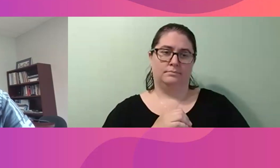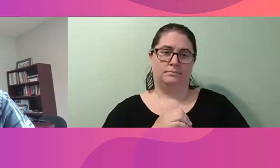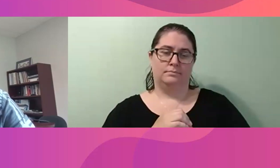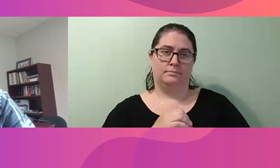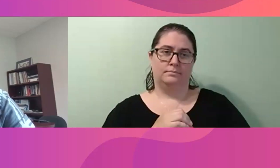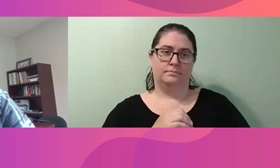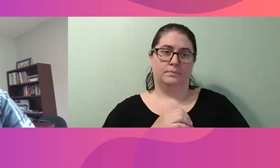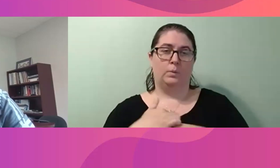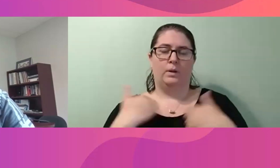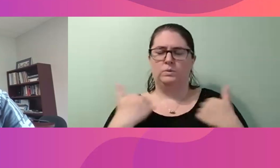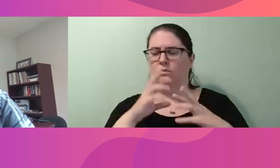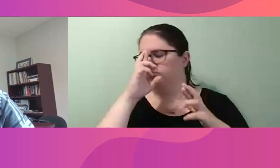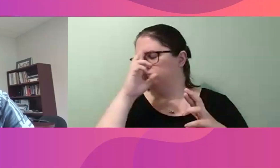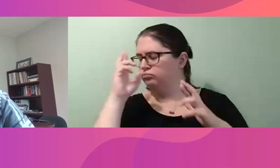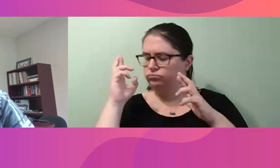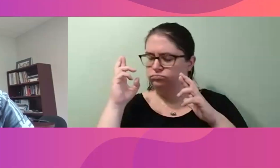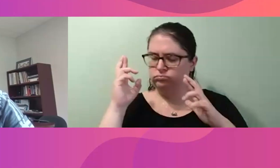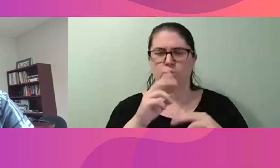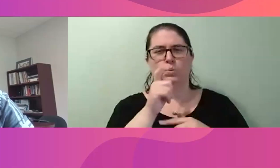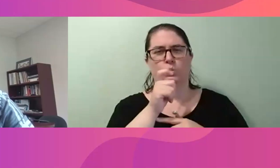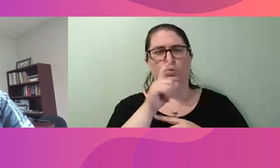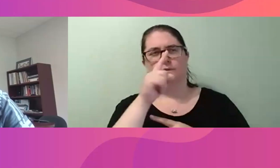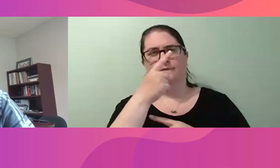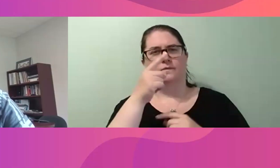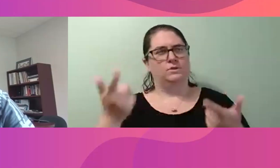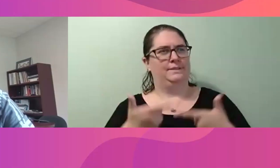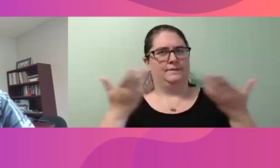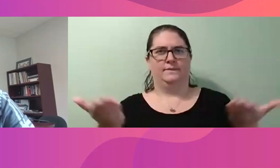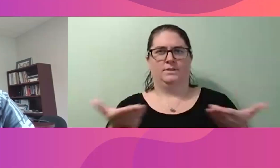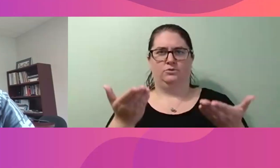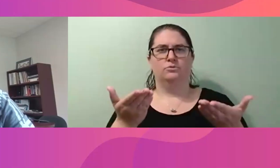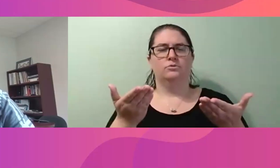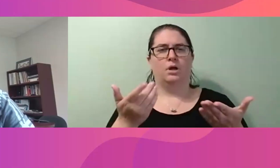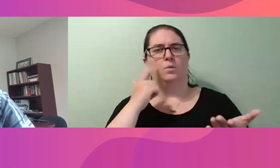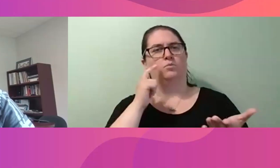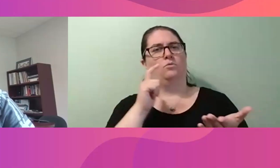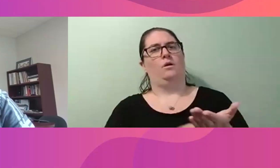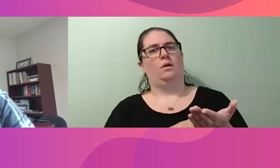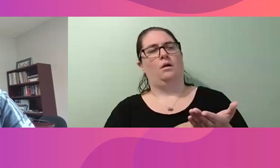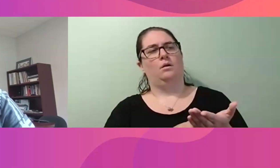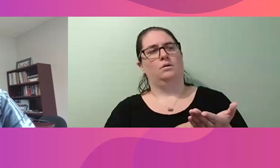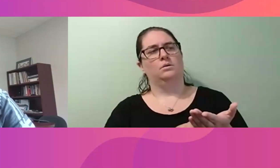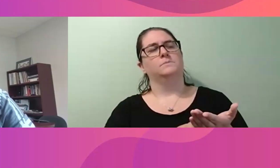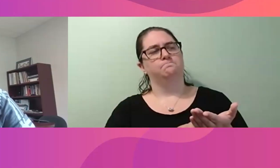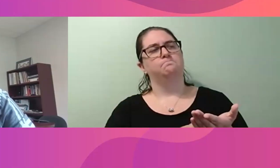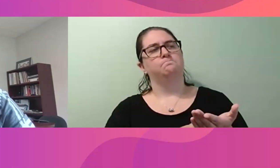We give our deep respect to the first inhabitants of this land and recognize and acknowledge